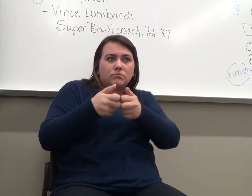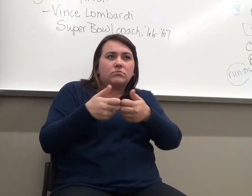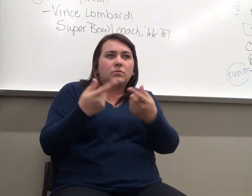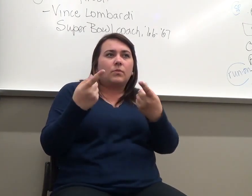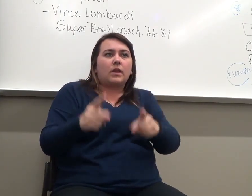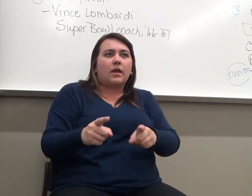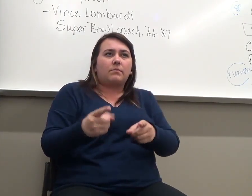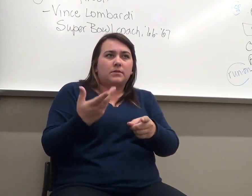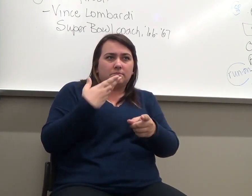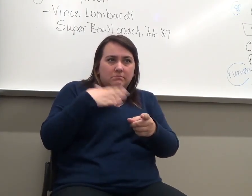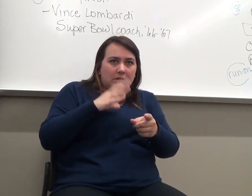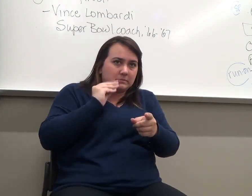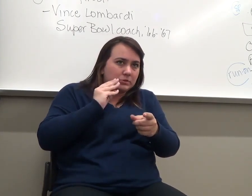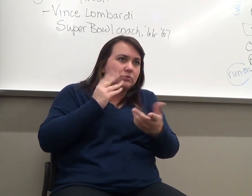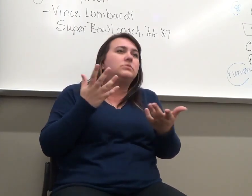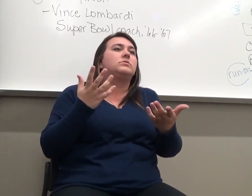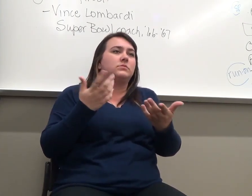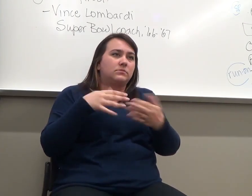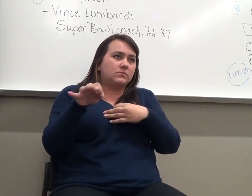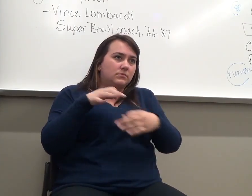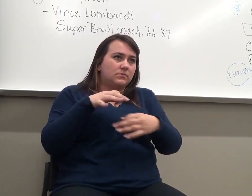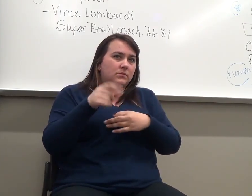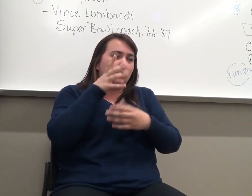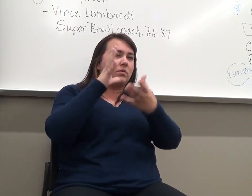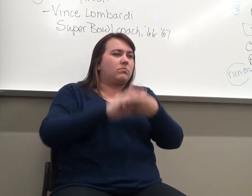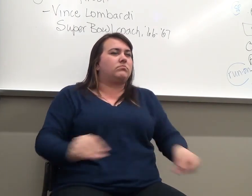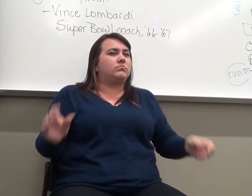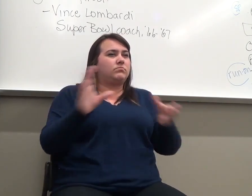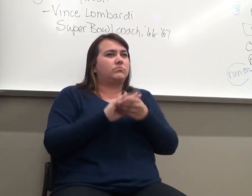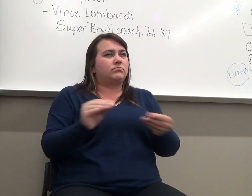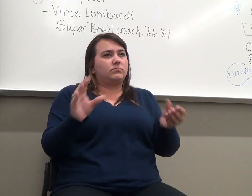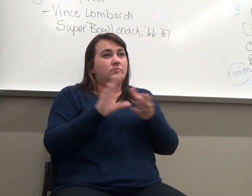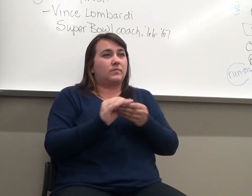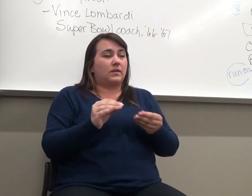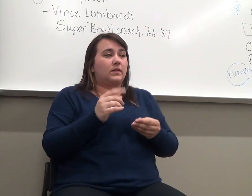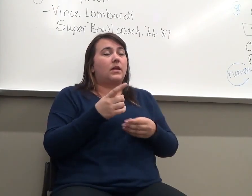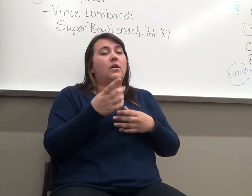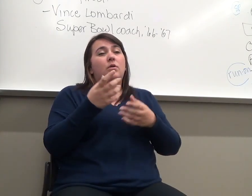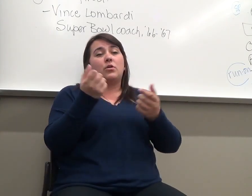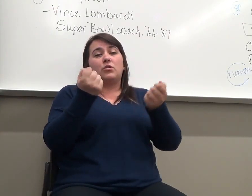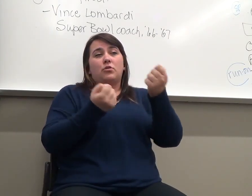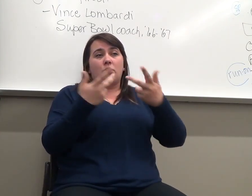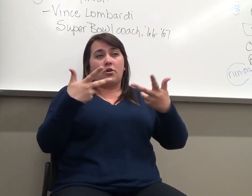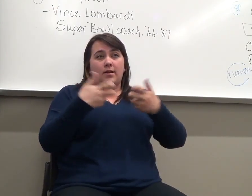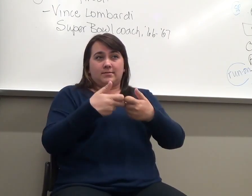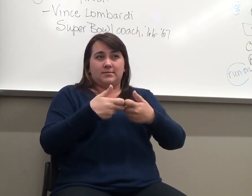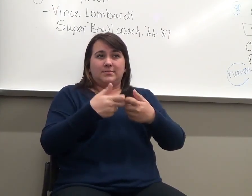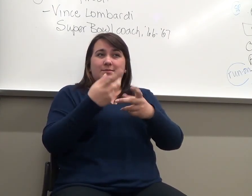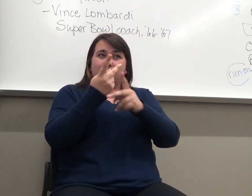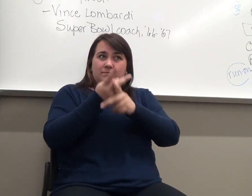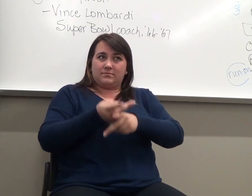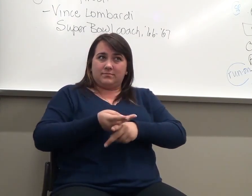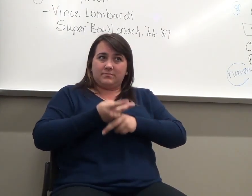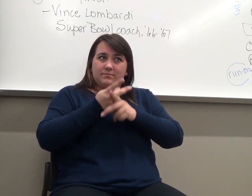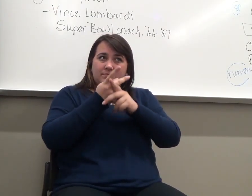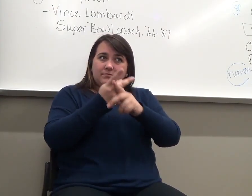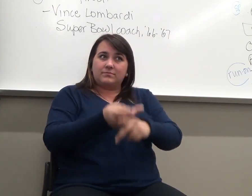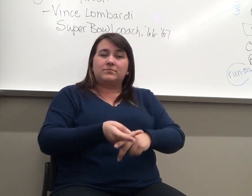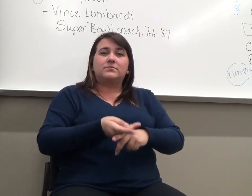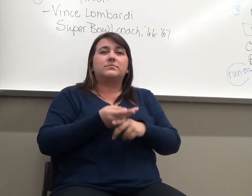Okay, that's a hook that gets the reader in there. It says, yeah, I want to read this essay to find out what this was. Does that make